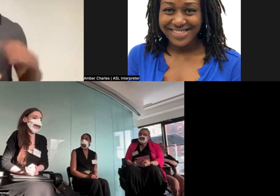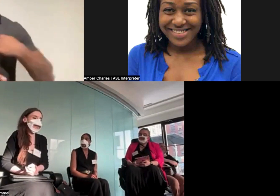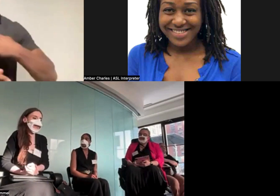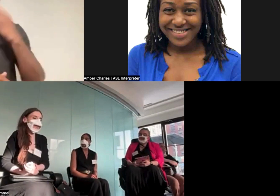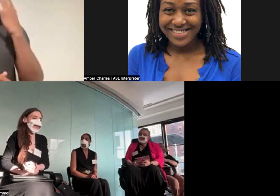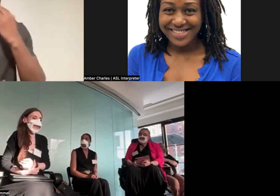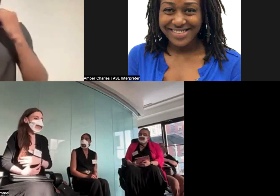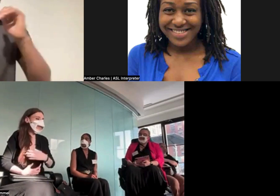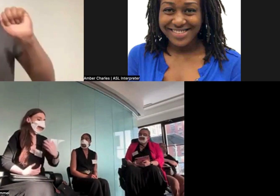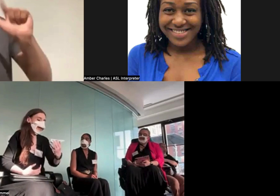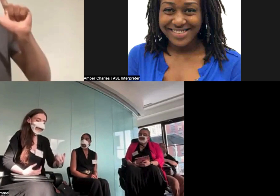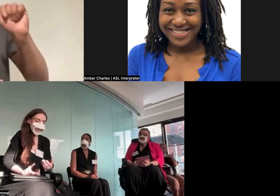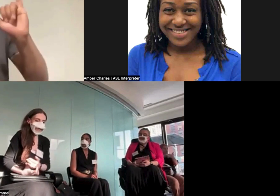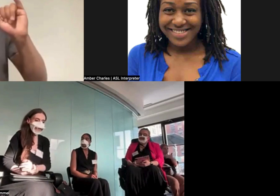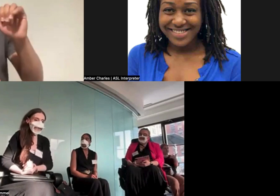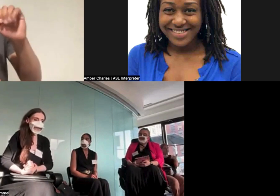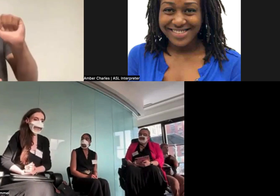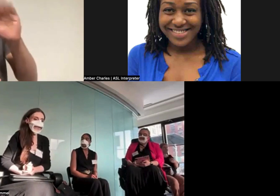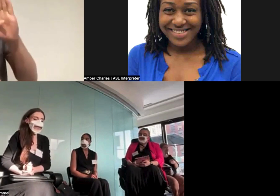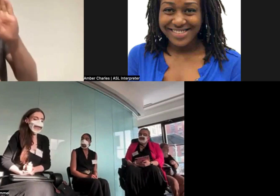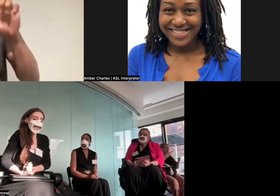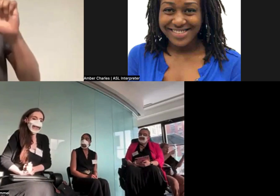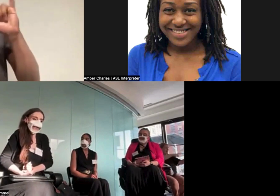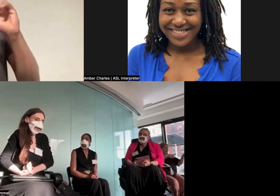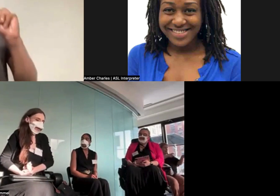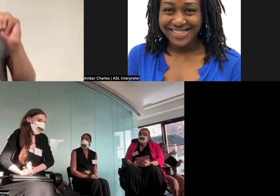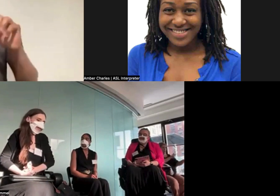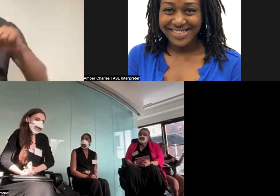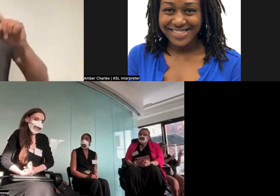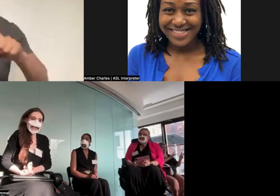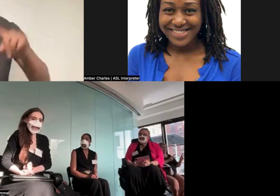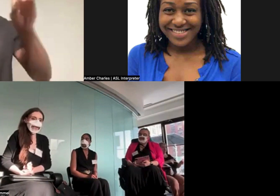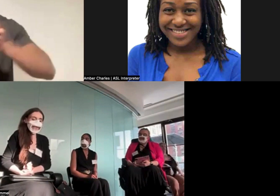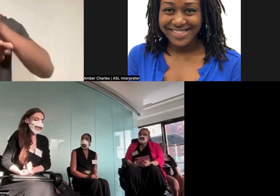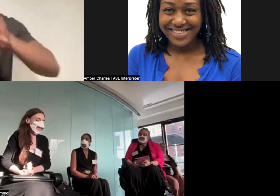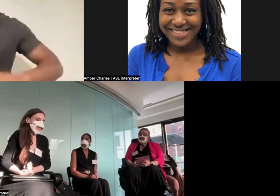discrimination, watching that happen to others.